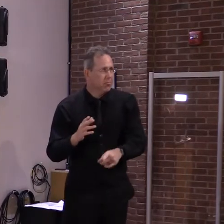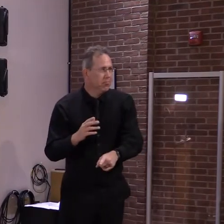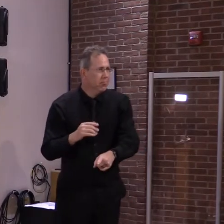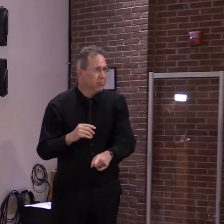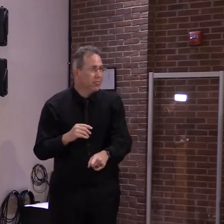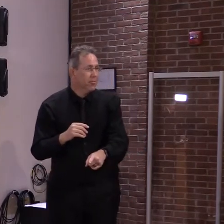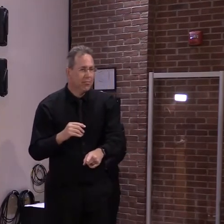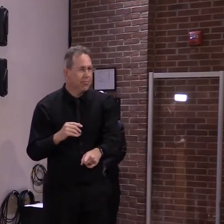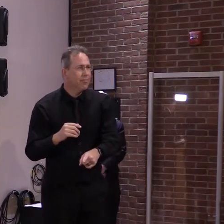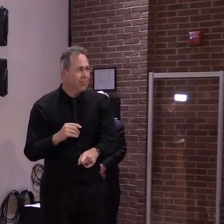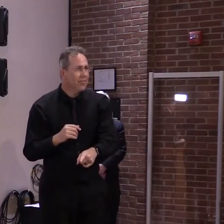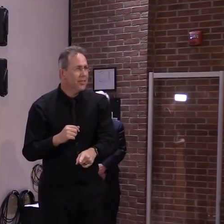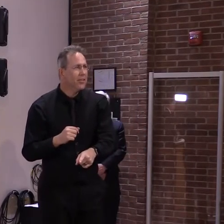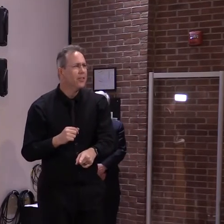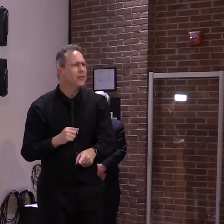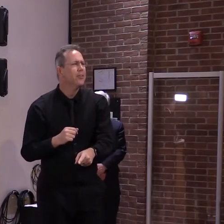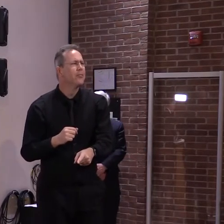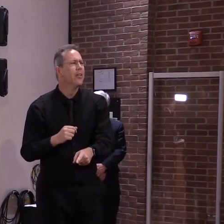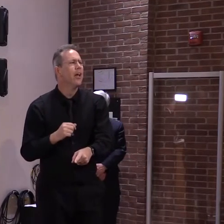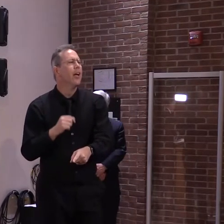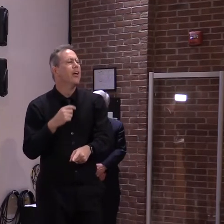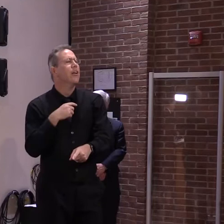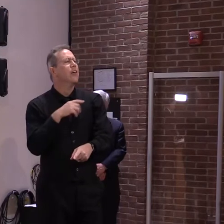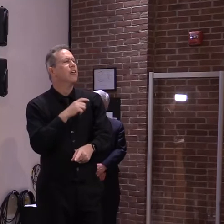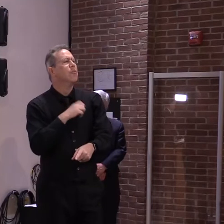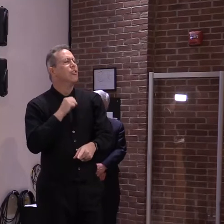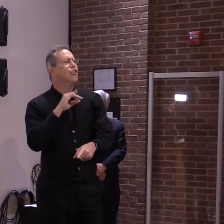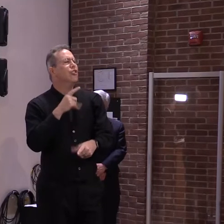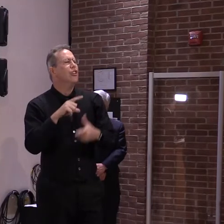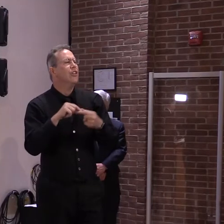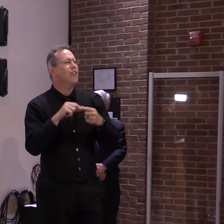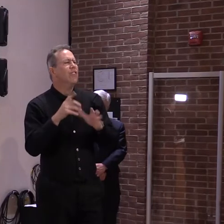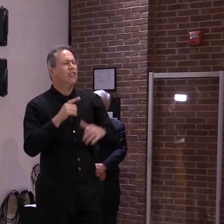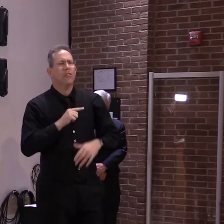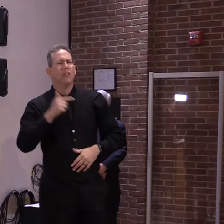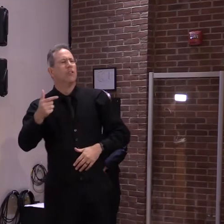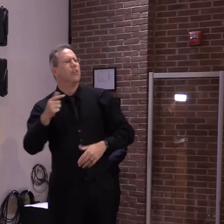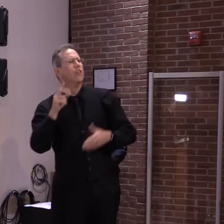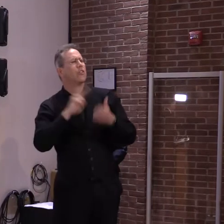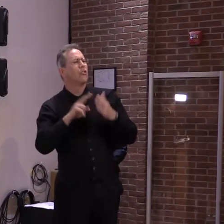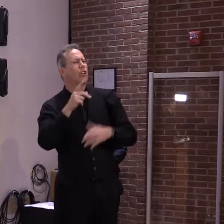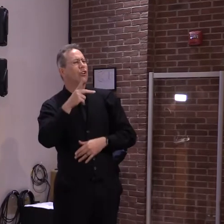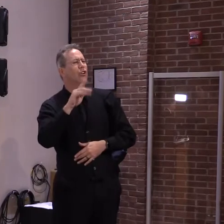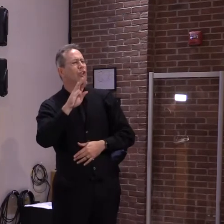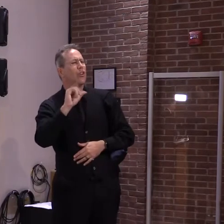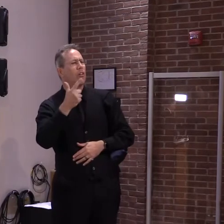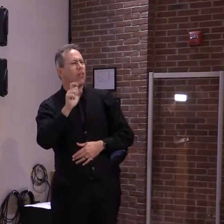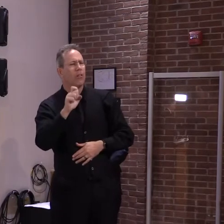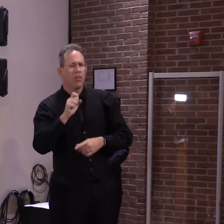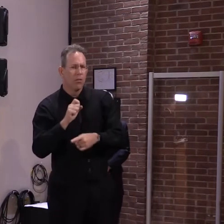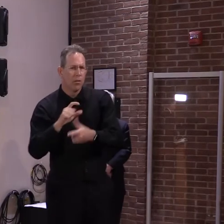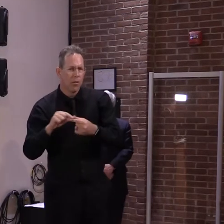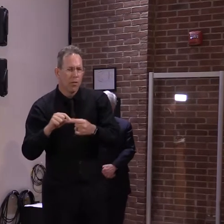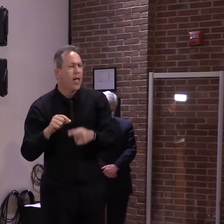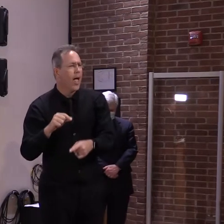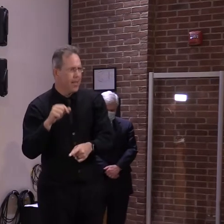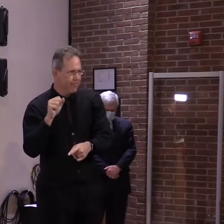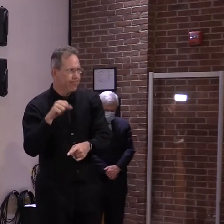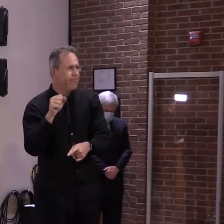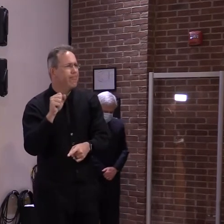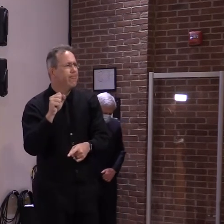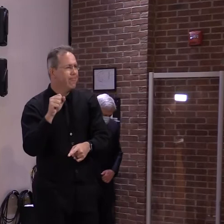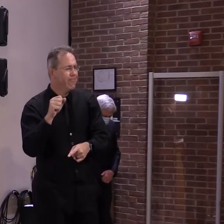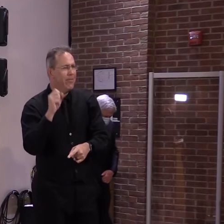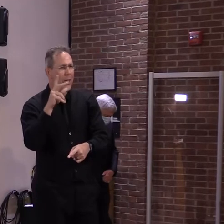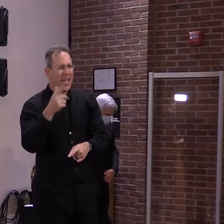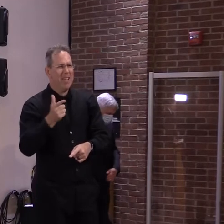I'm happy to jump in. Oh, go ahead, Mike, you first. No, go ahead. I've already spoken once. Lindsay, you go ahead. All right. So, no, I think both Governor Scott and Dr.